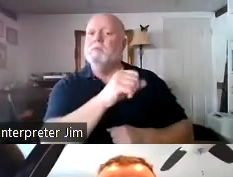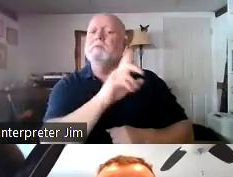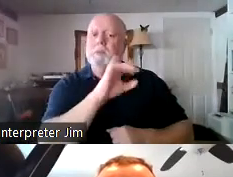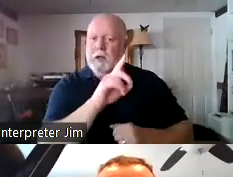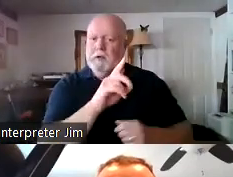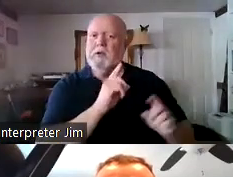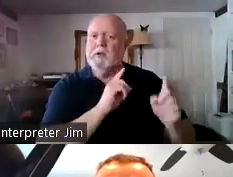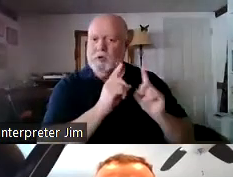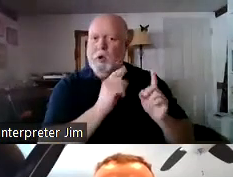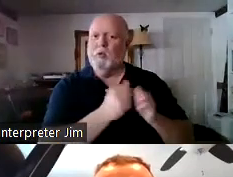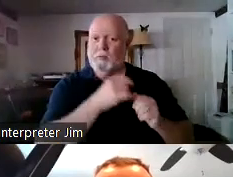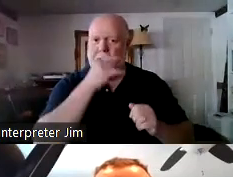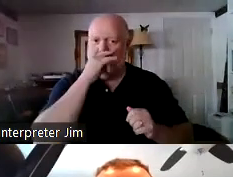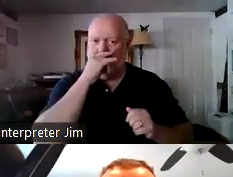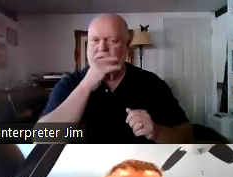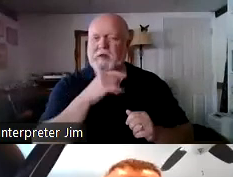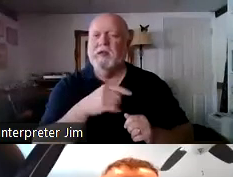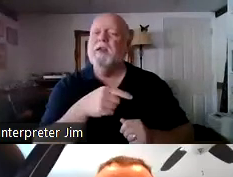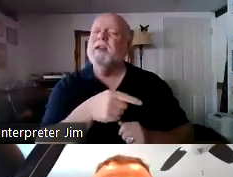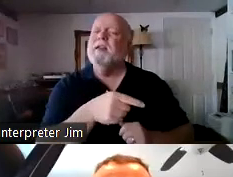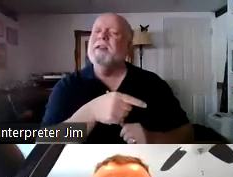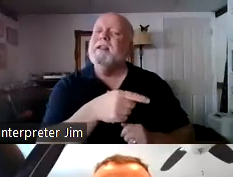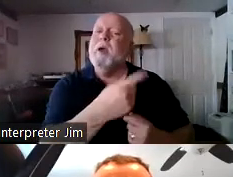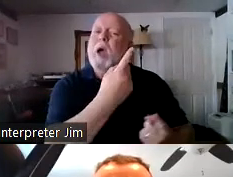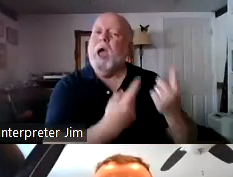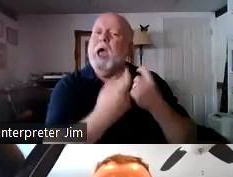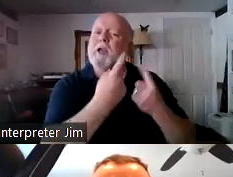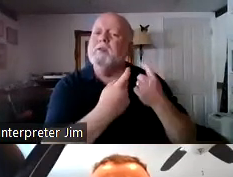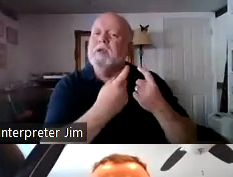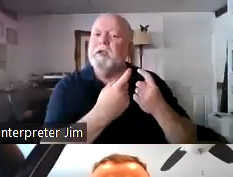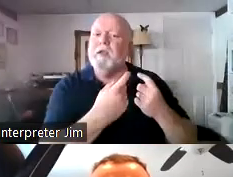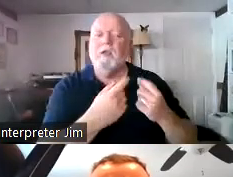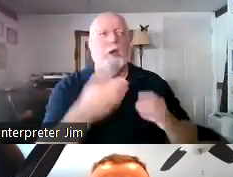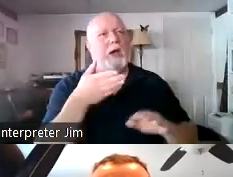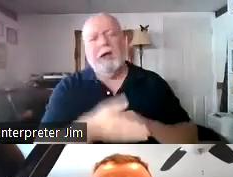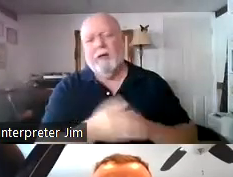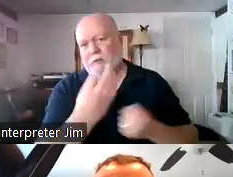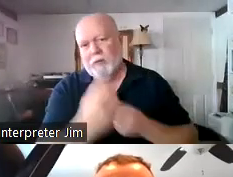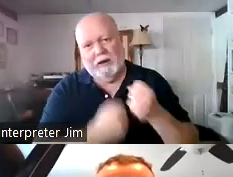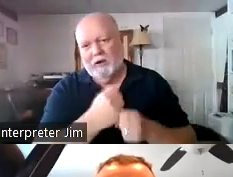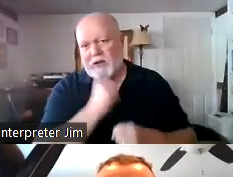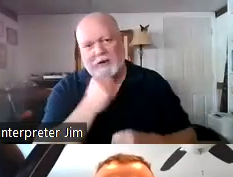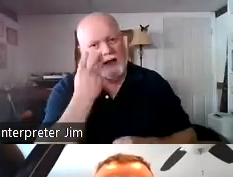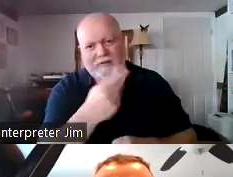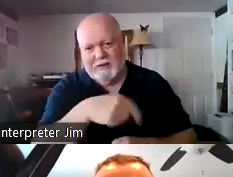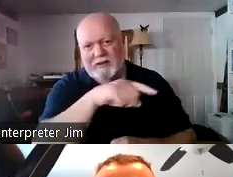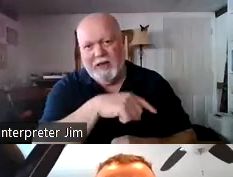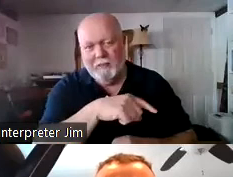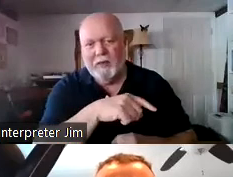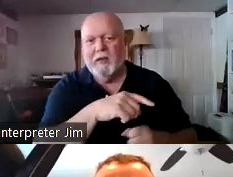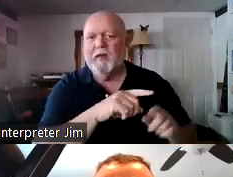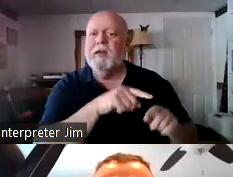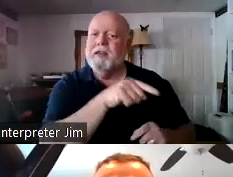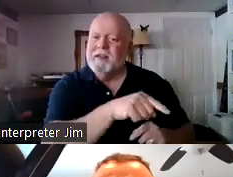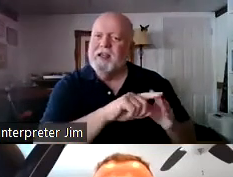they first started asking about, when I had first reconnected with my kids after years of not seeing them, they started asking